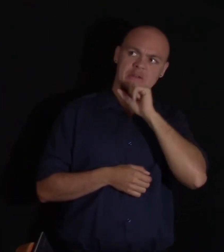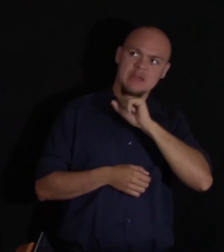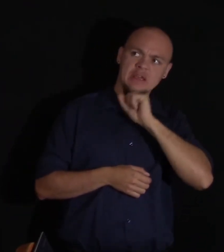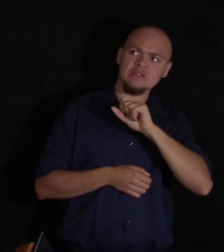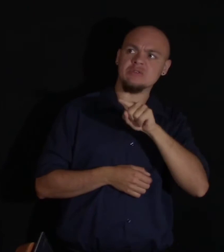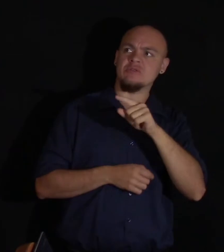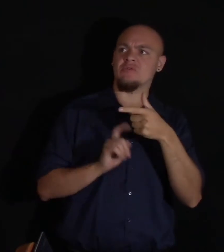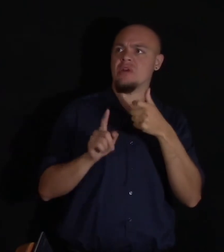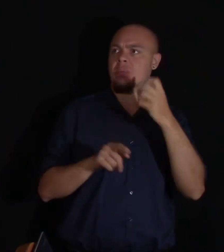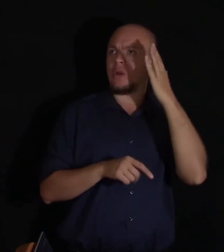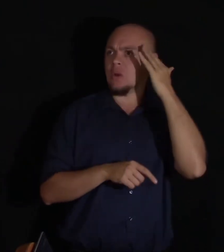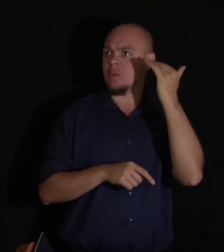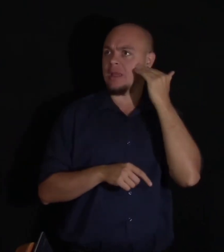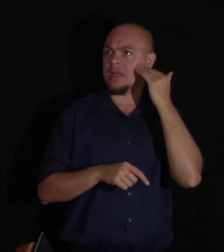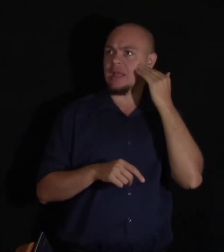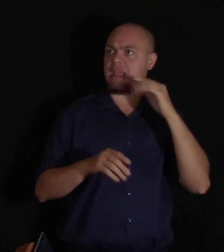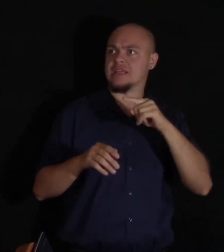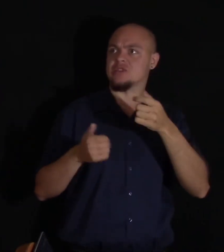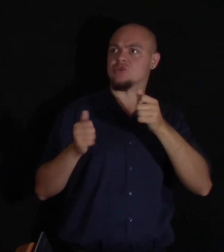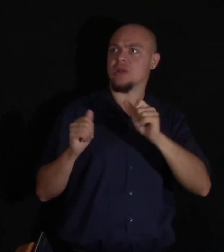bring breakdance back to Germany.